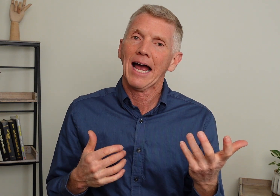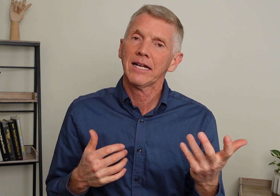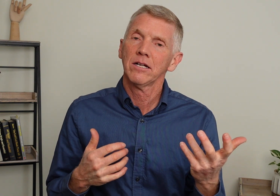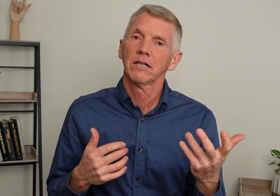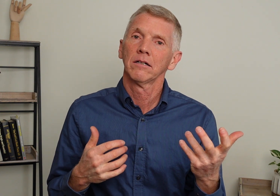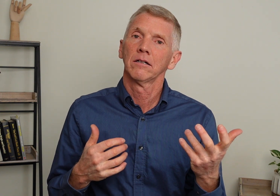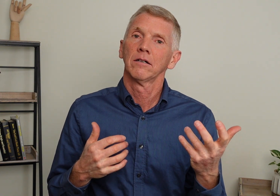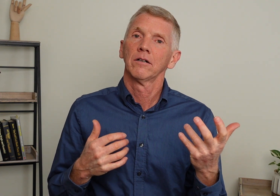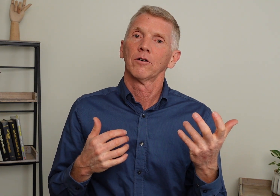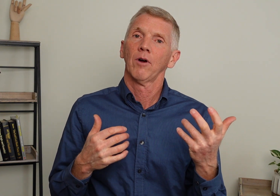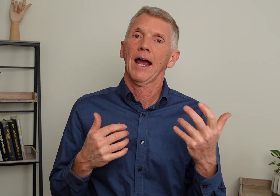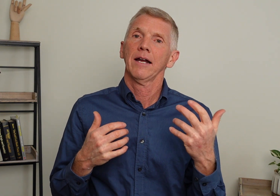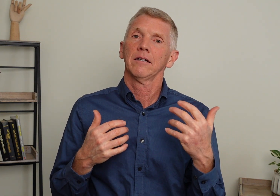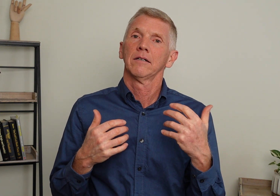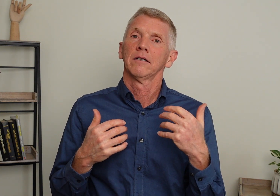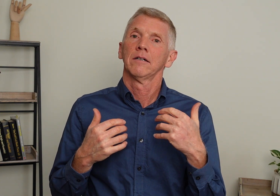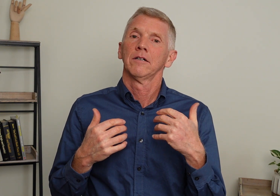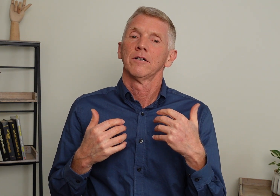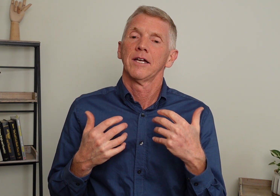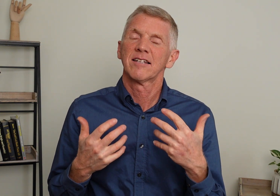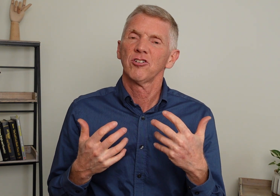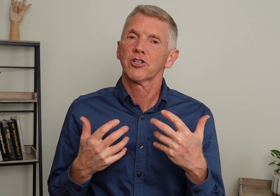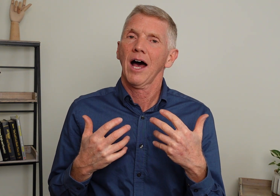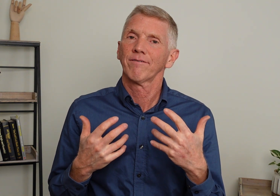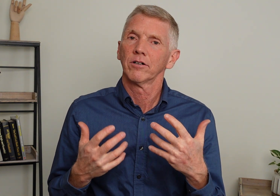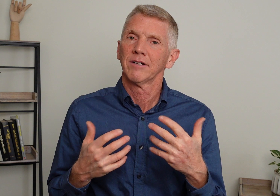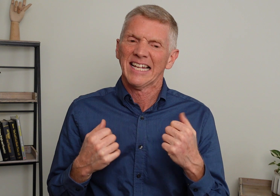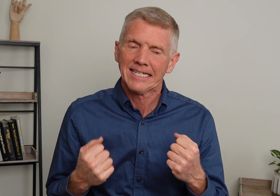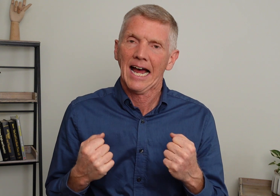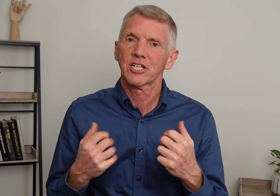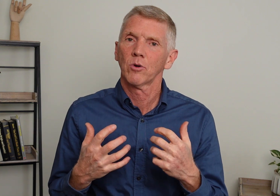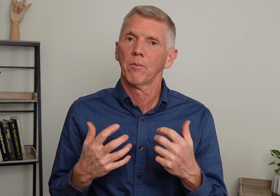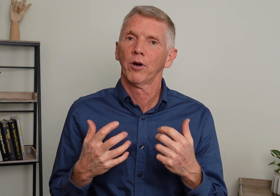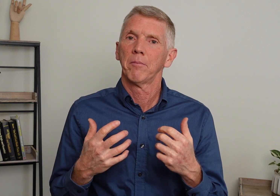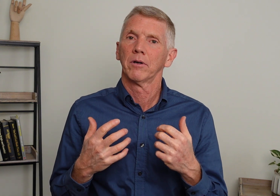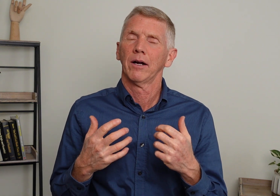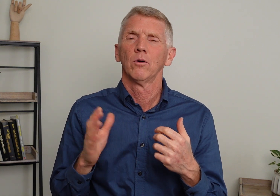kind, right? It's a little softer. It's not so abrupt, right? Oh.